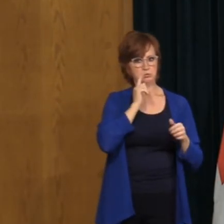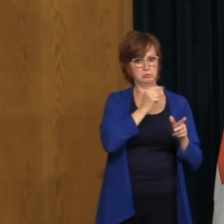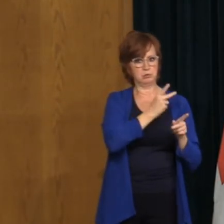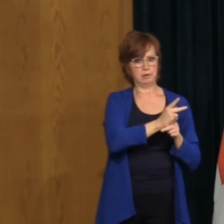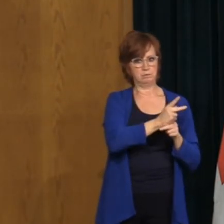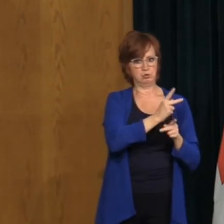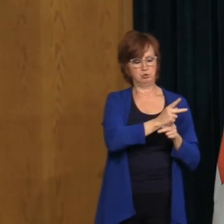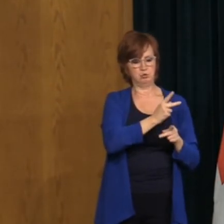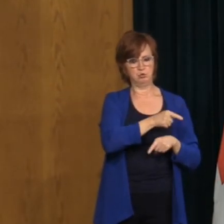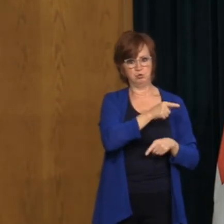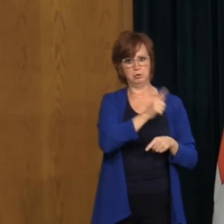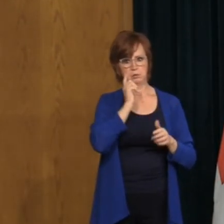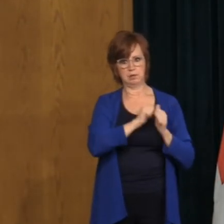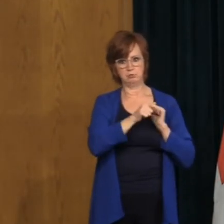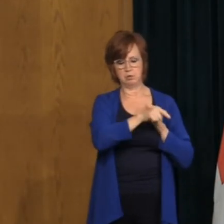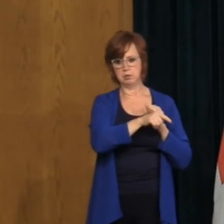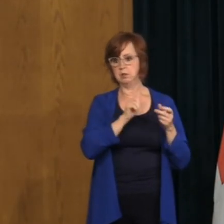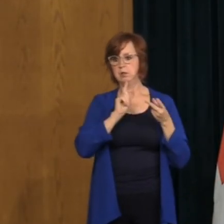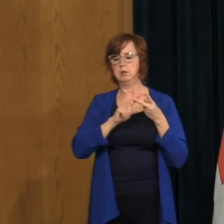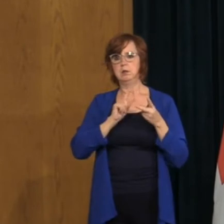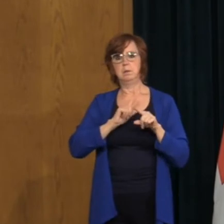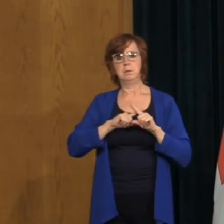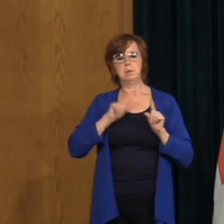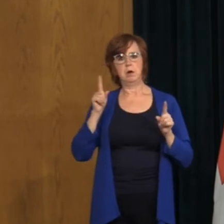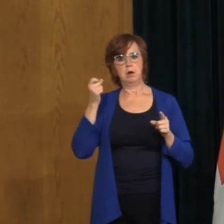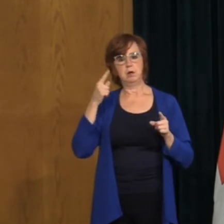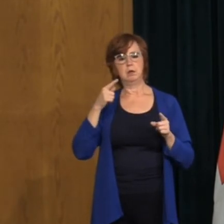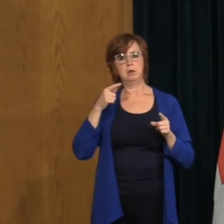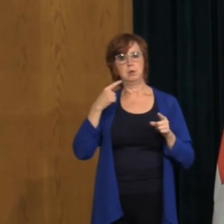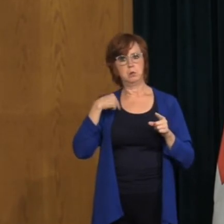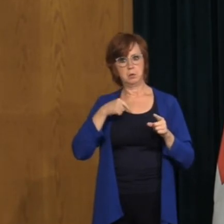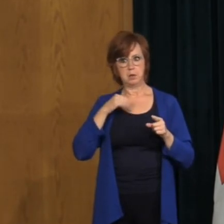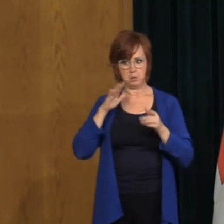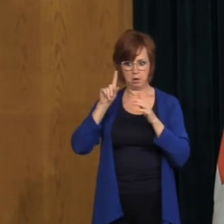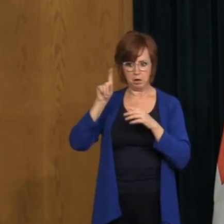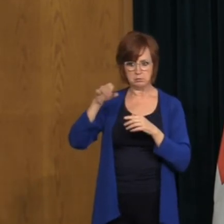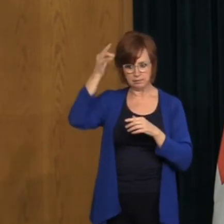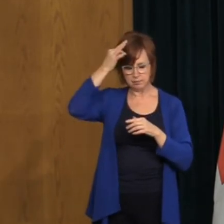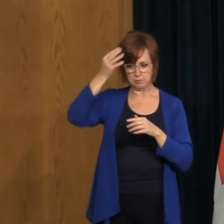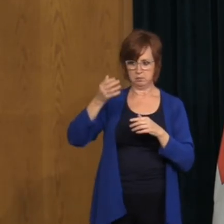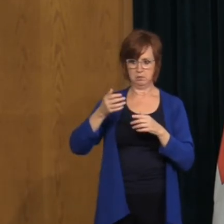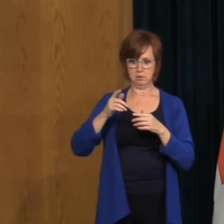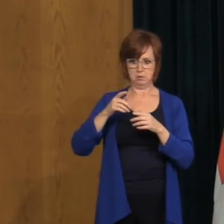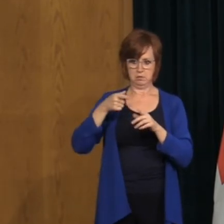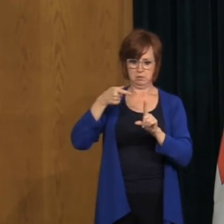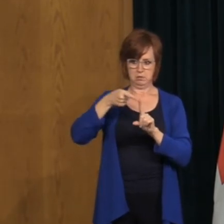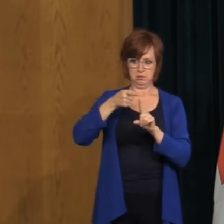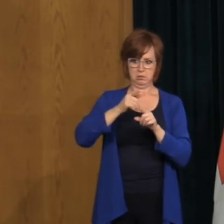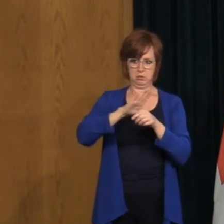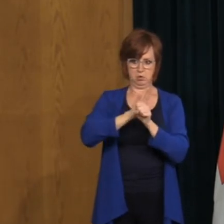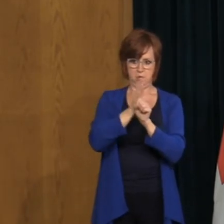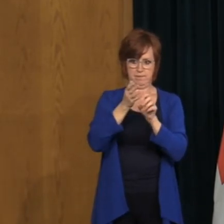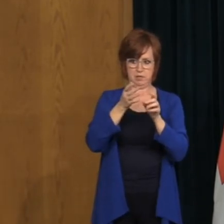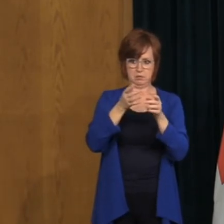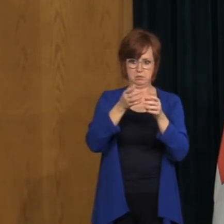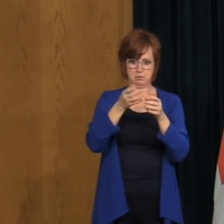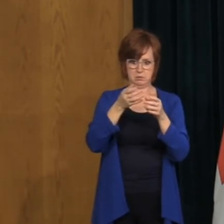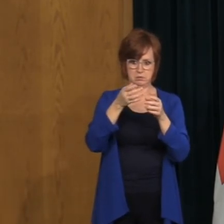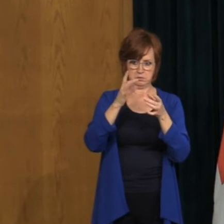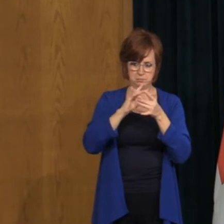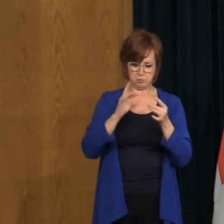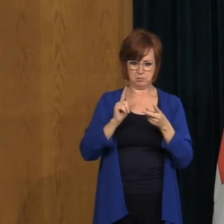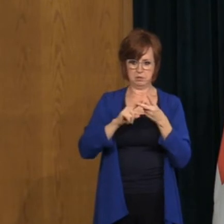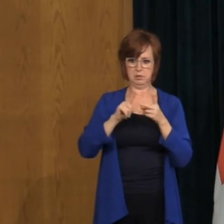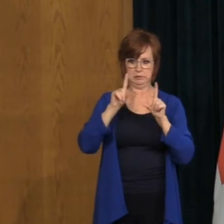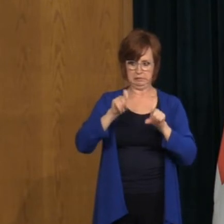will, to deal with COVID itself, whether it be on the healthcare delivery side, the testing, contact tracing side, or